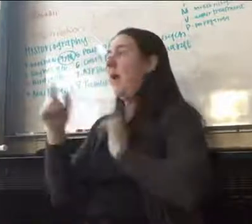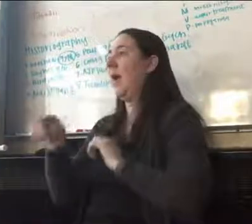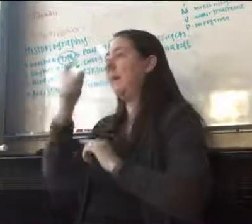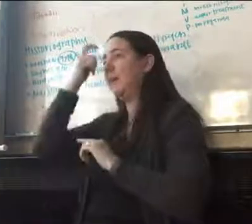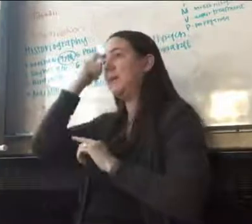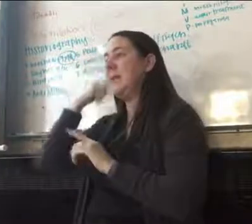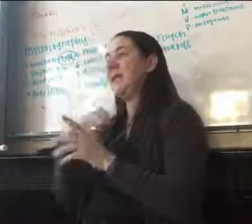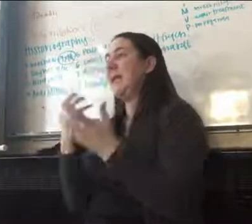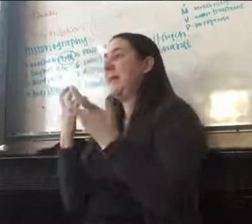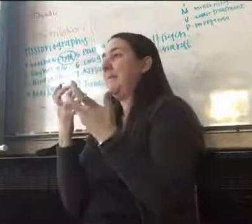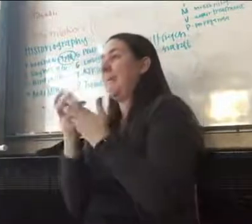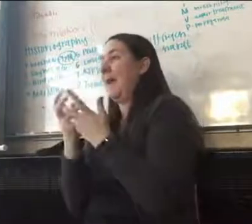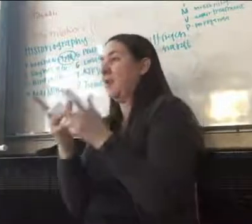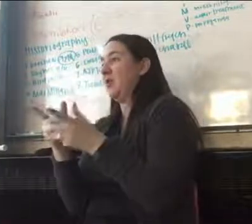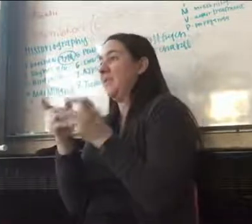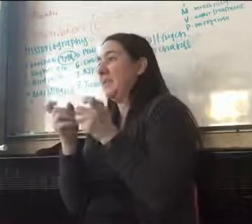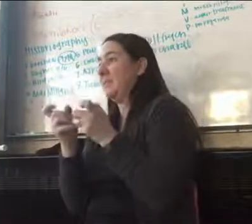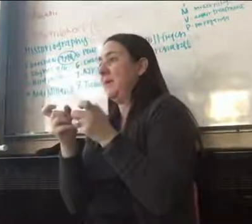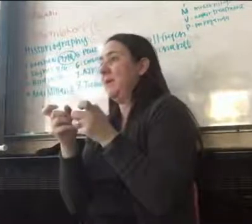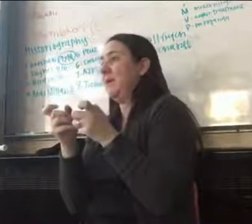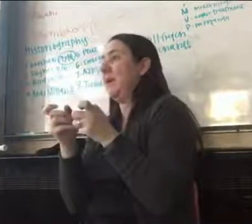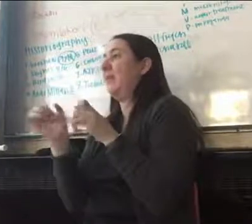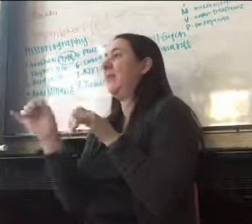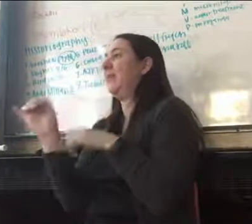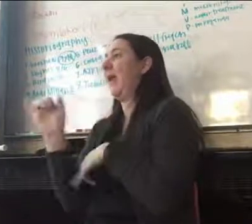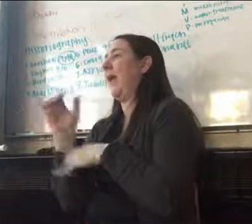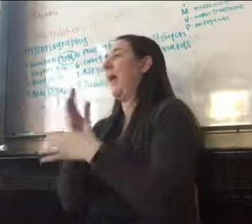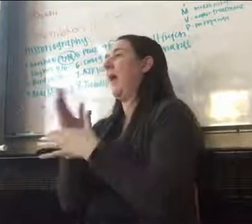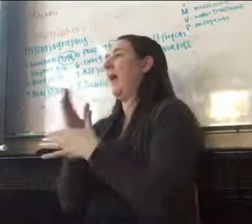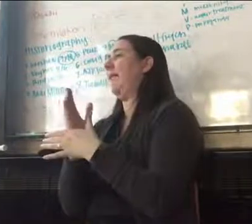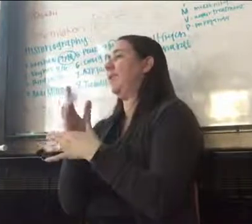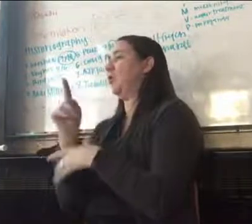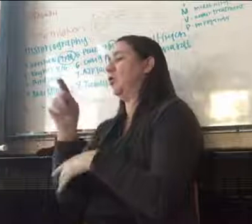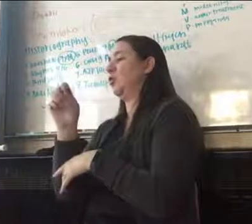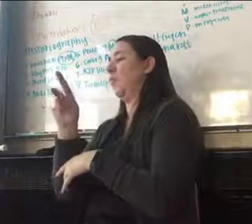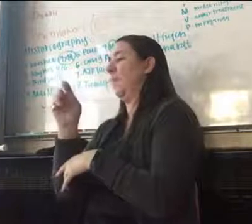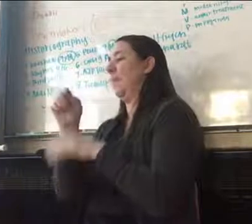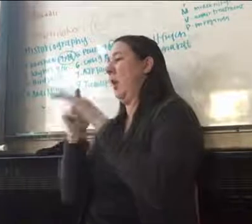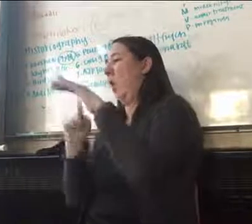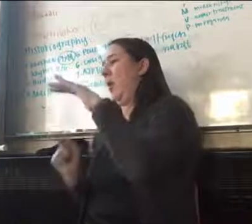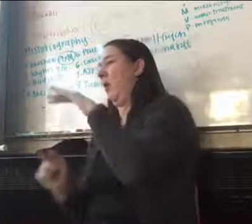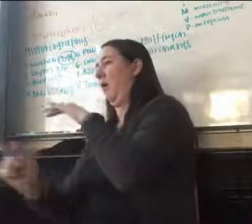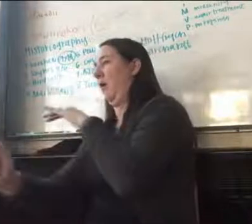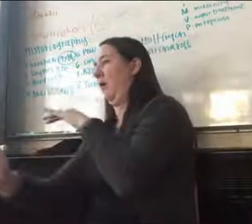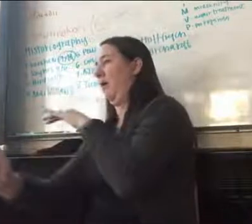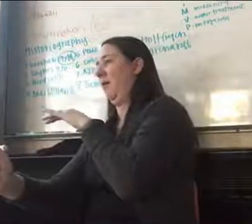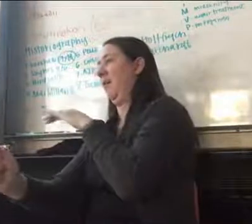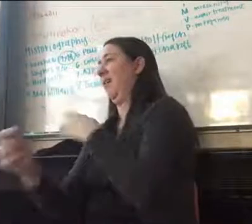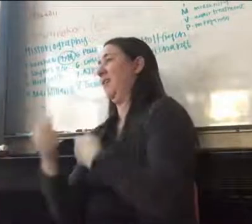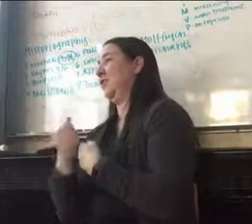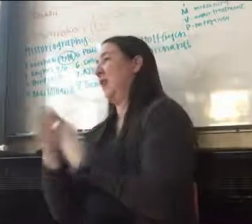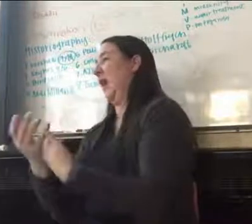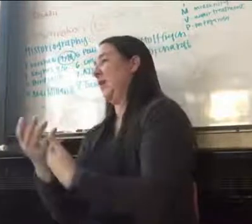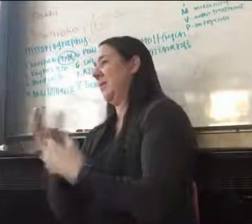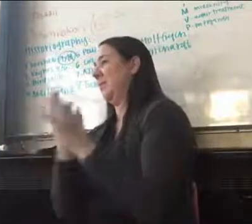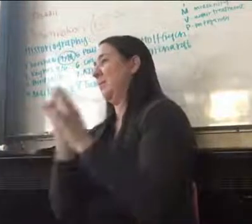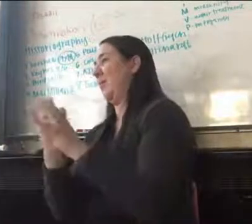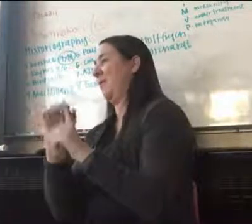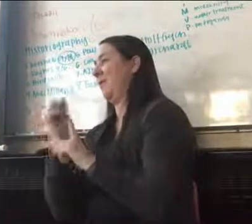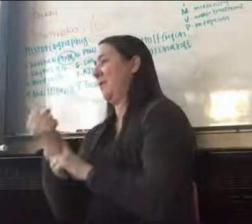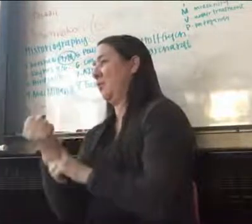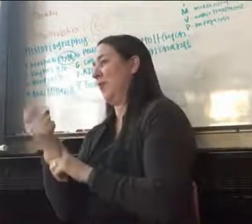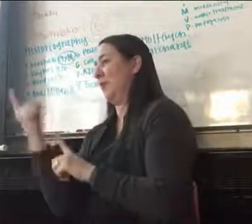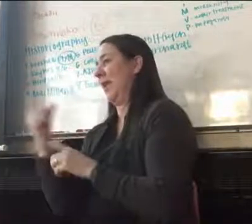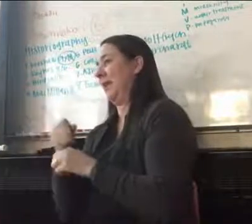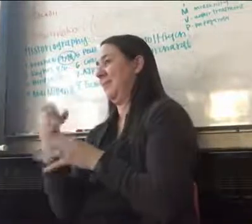the speed that the average torpedo can be shot at. And because of that, it causes it to be a perfect situation where they can be able to bomb